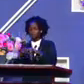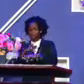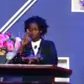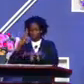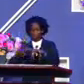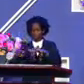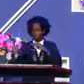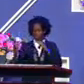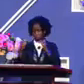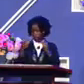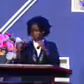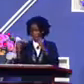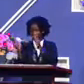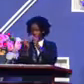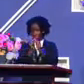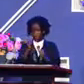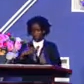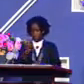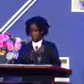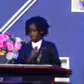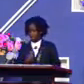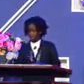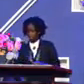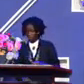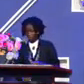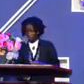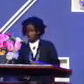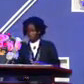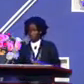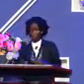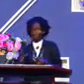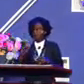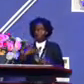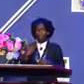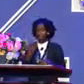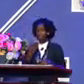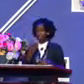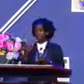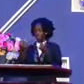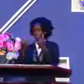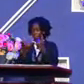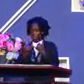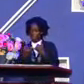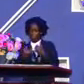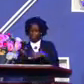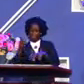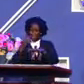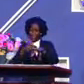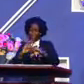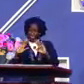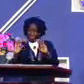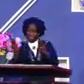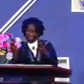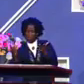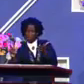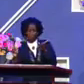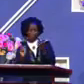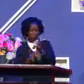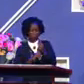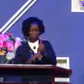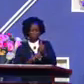ne munnange naye nga you know okusinzira ku kye twayitamu emabega okufunira wano obujjanjabi kye